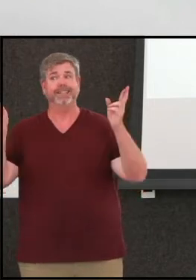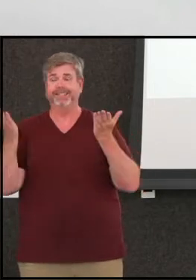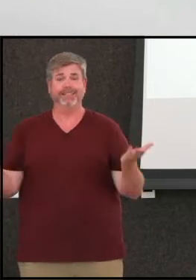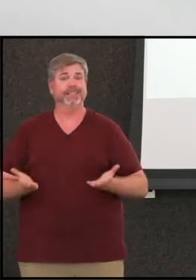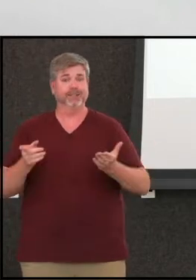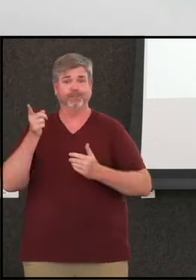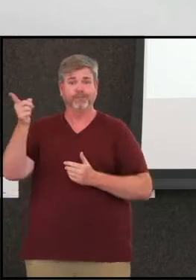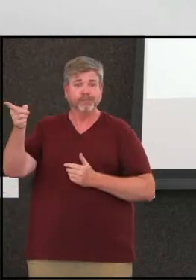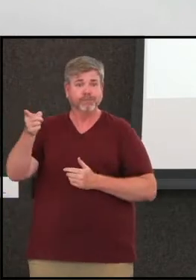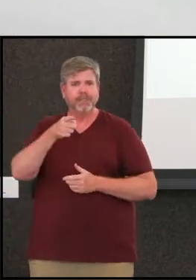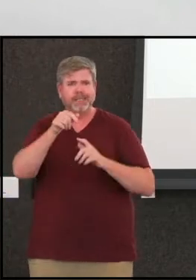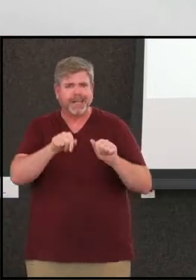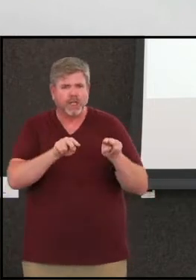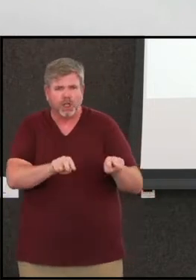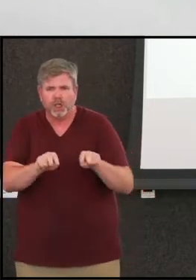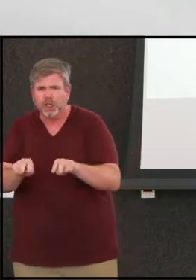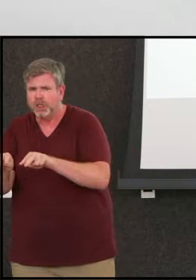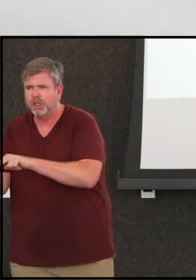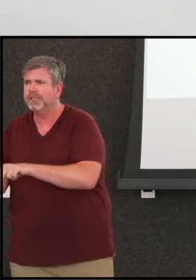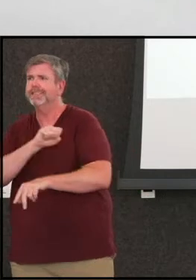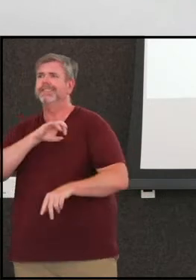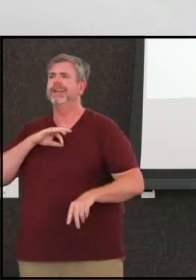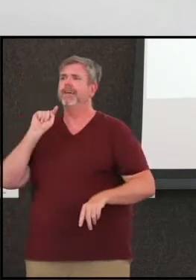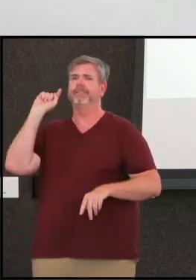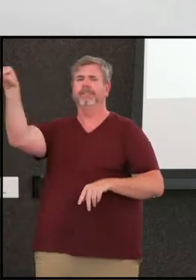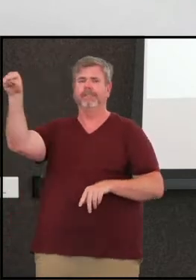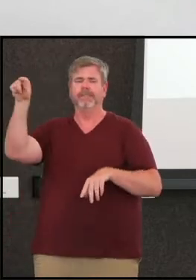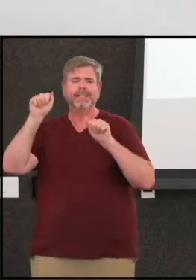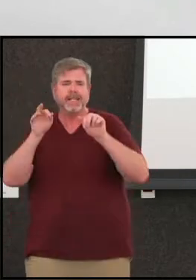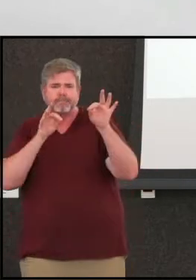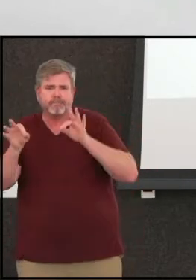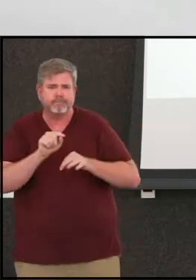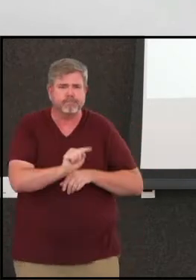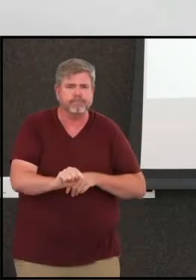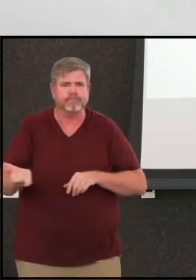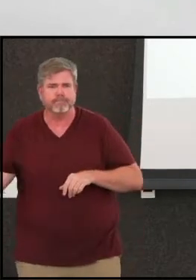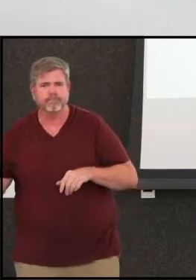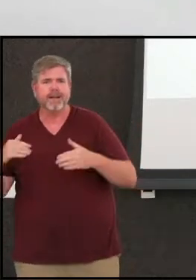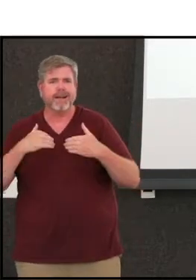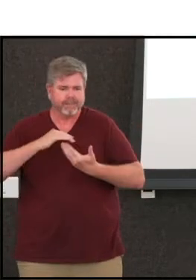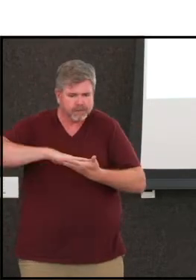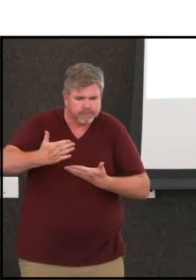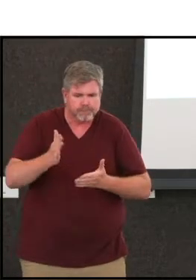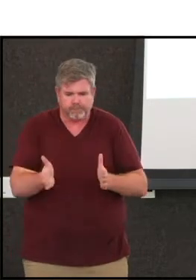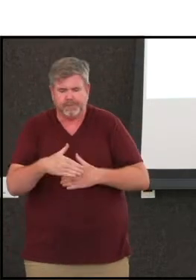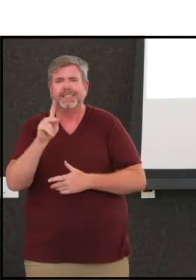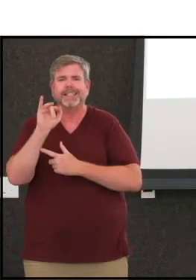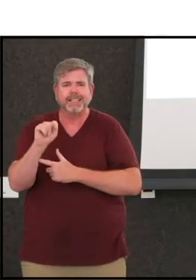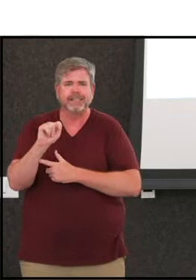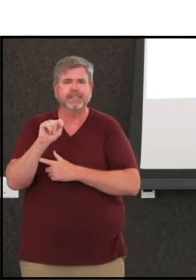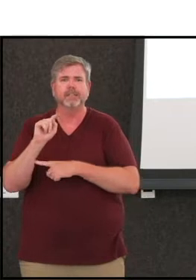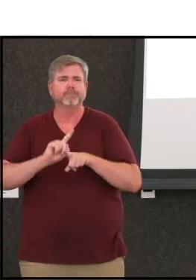our staff there. They can do the education for it and get a kit for you to take. Next.